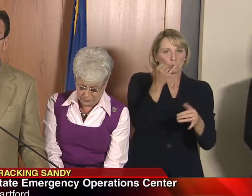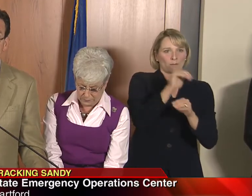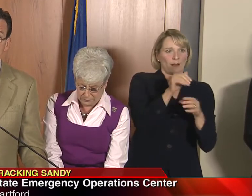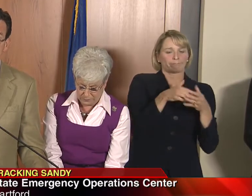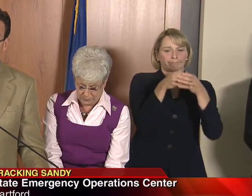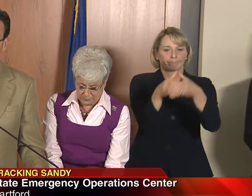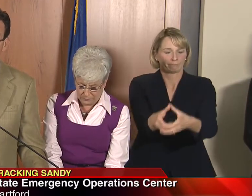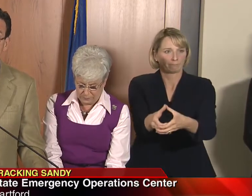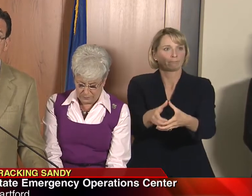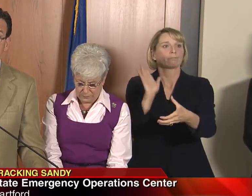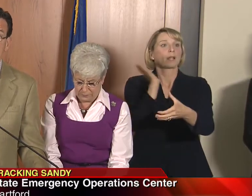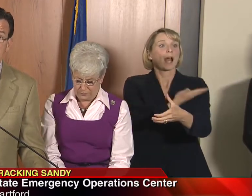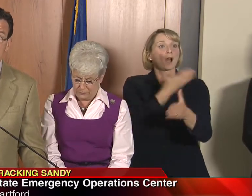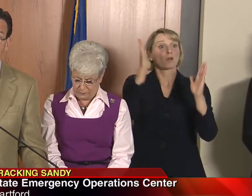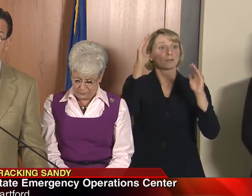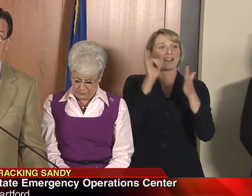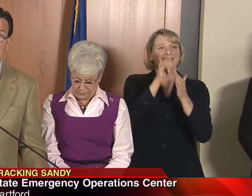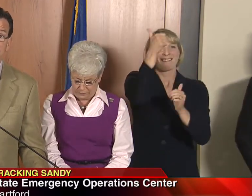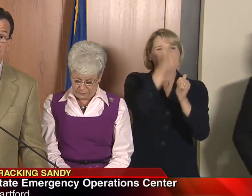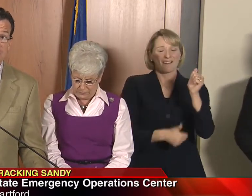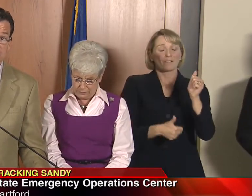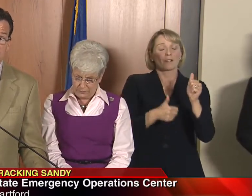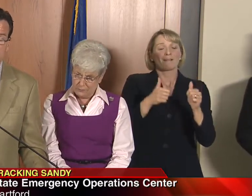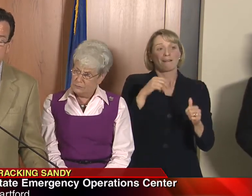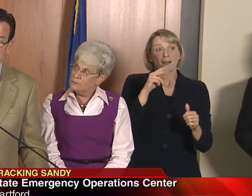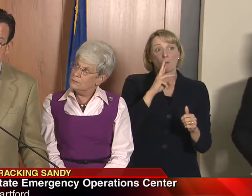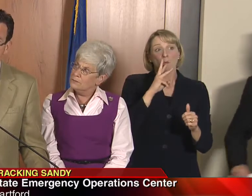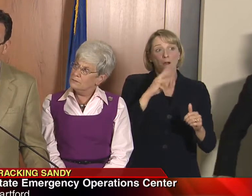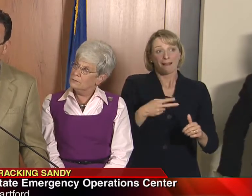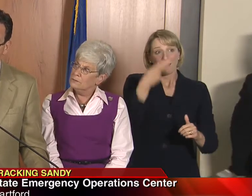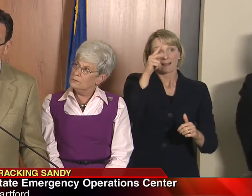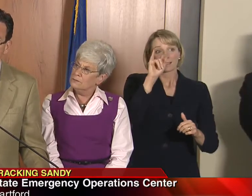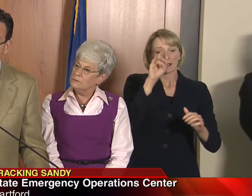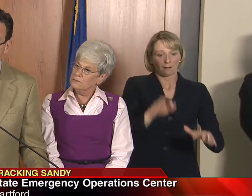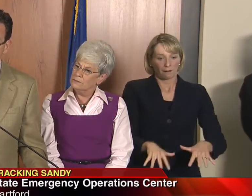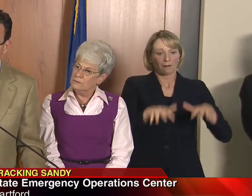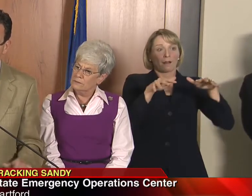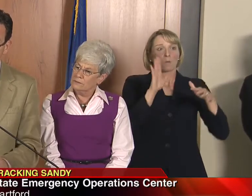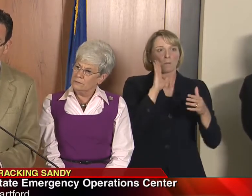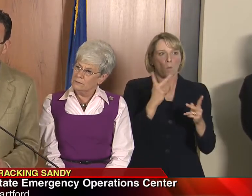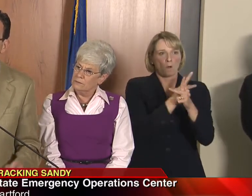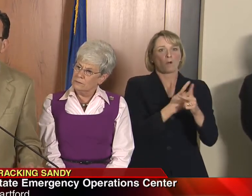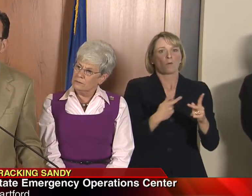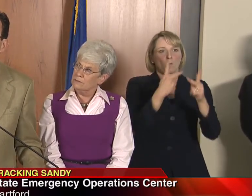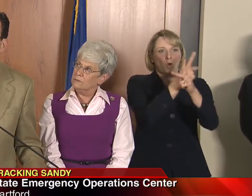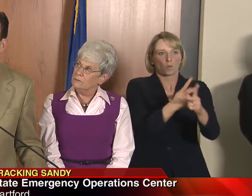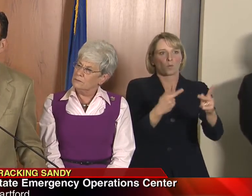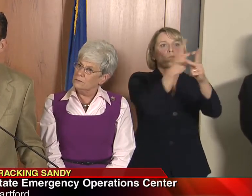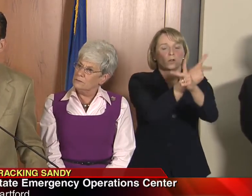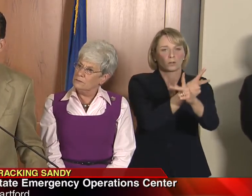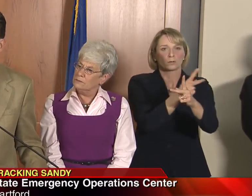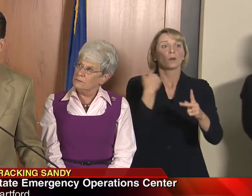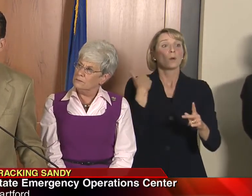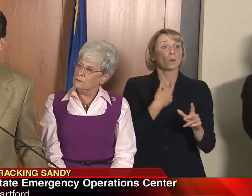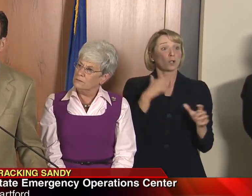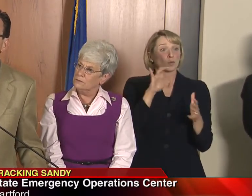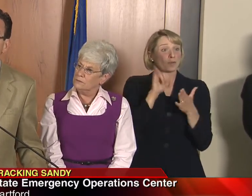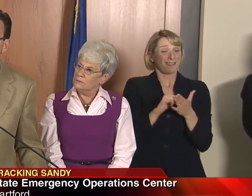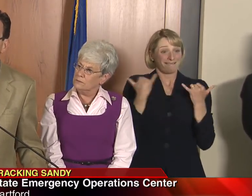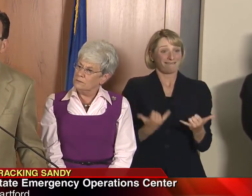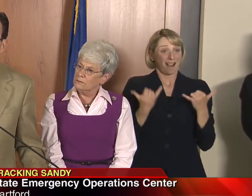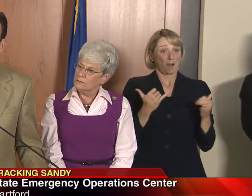our expectation is that each high tide over the next three gets worse. We did that because we would not have had that many people available